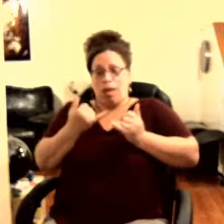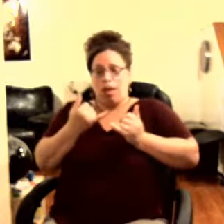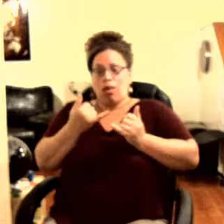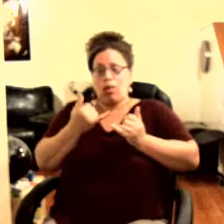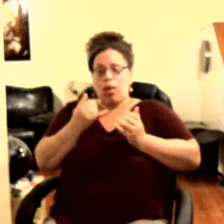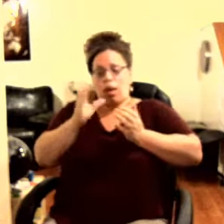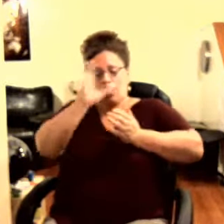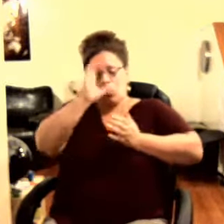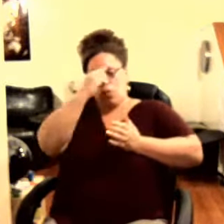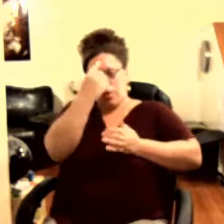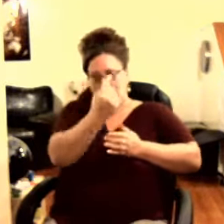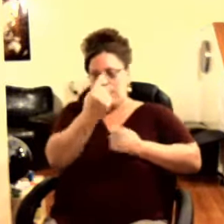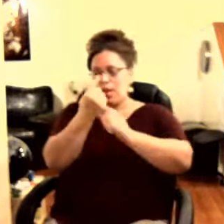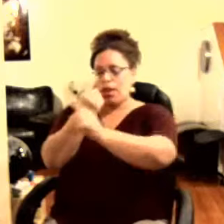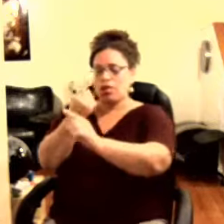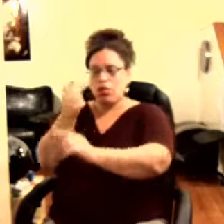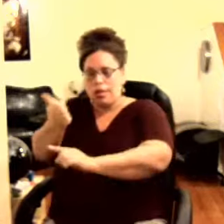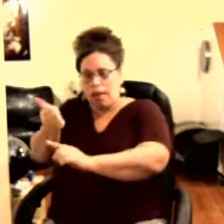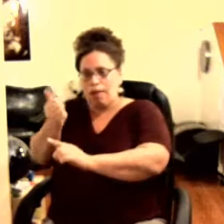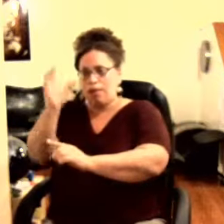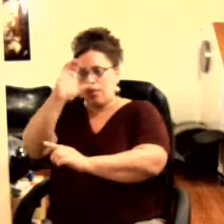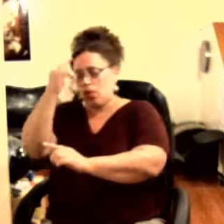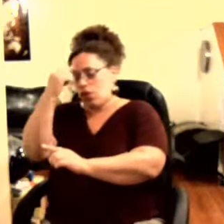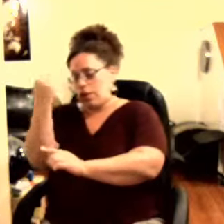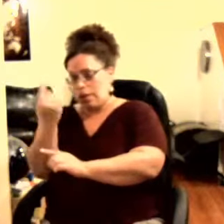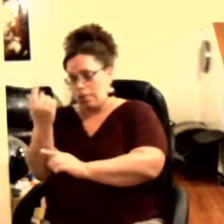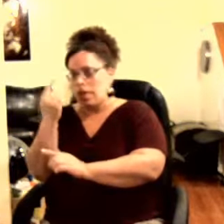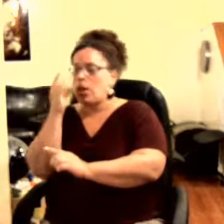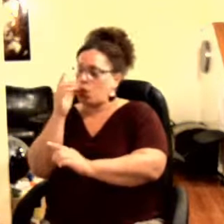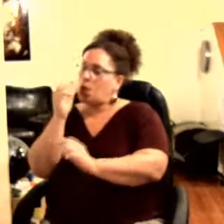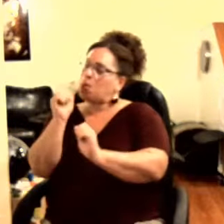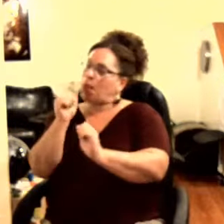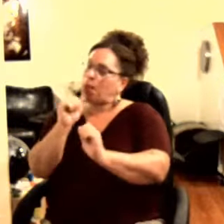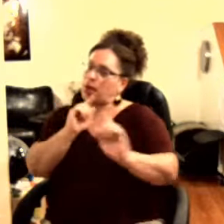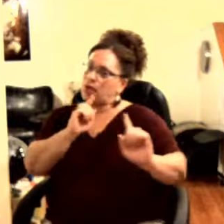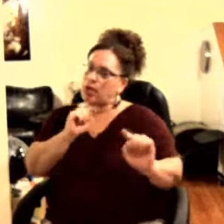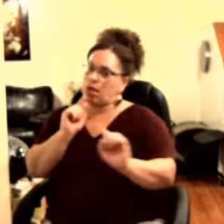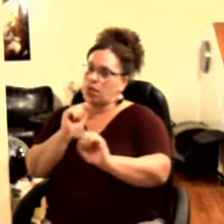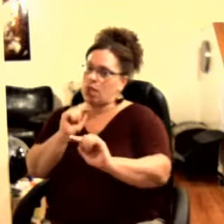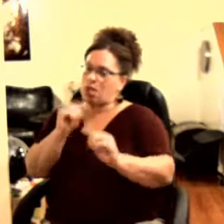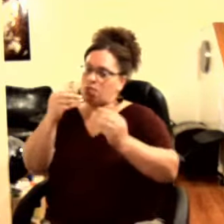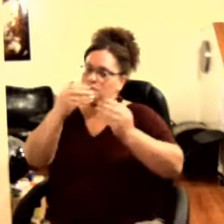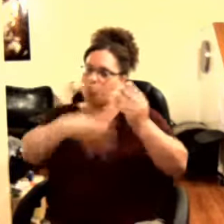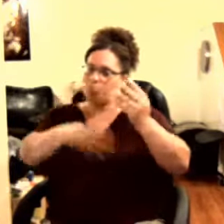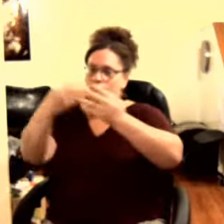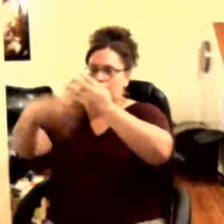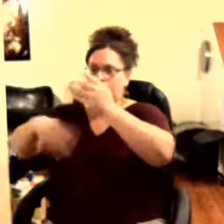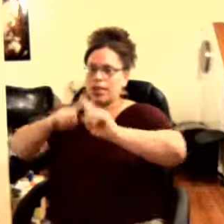different search results. Even if you're logged out, one engineer told me, there are 57 signals that Google